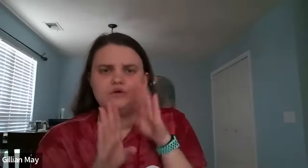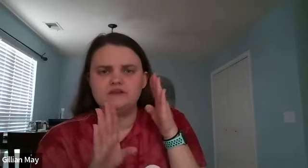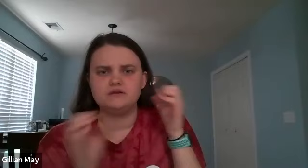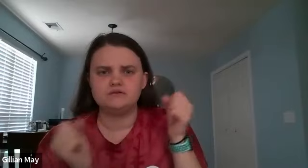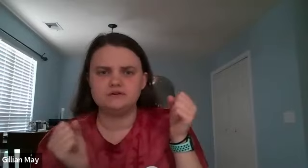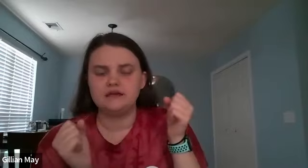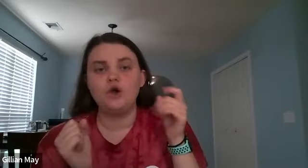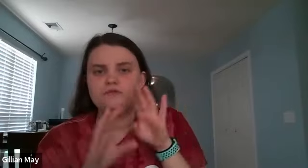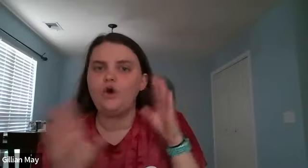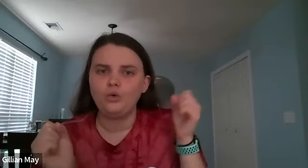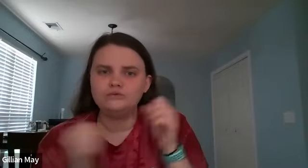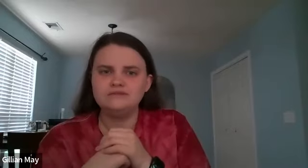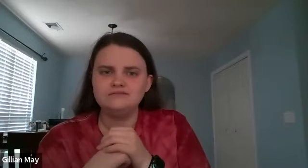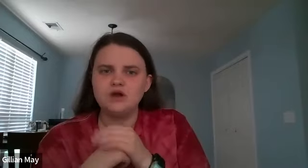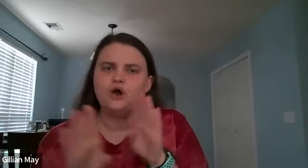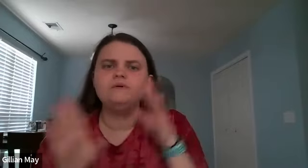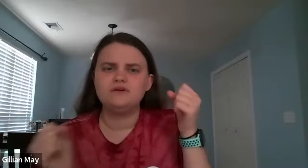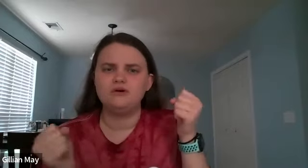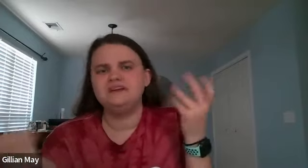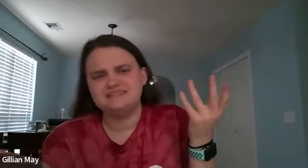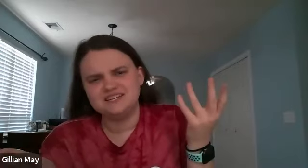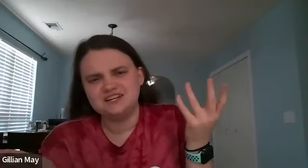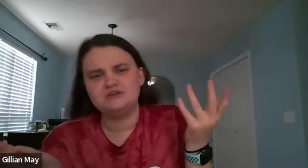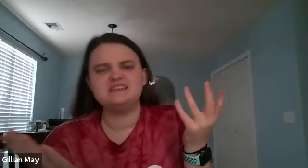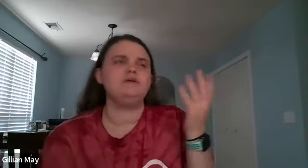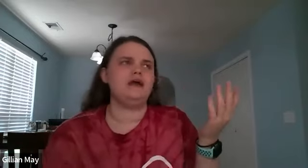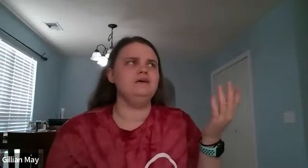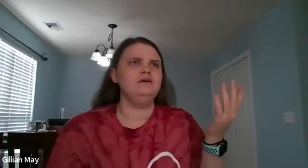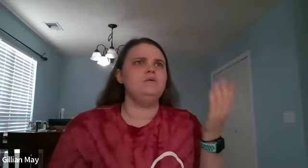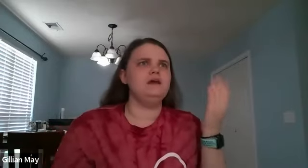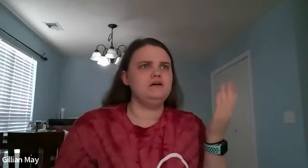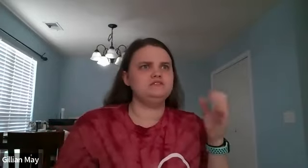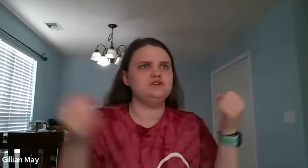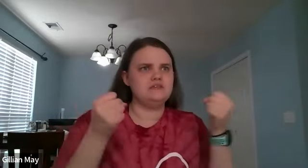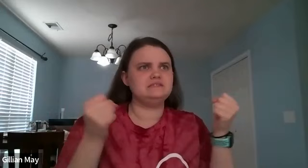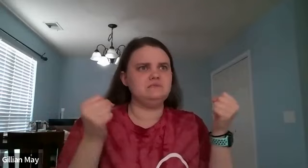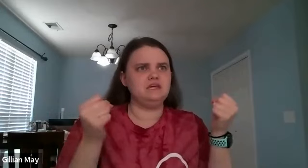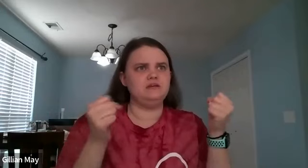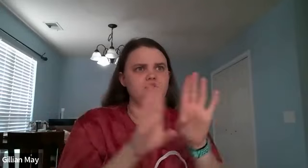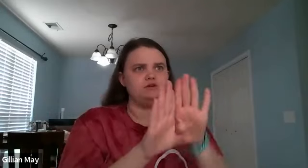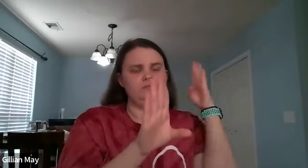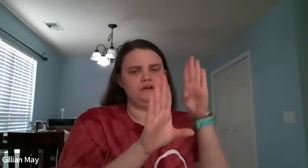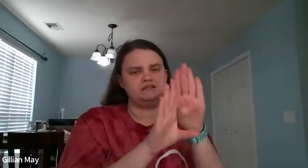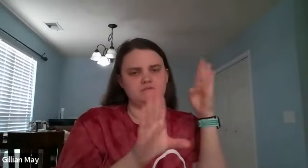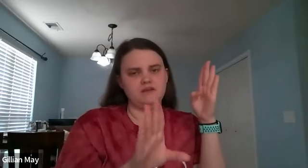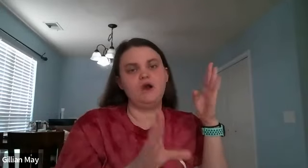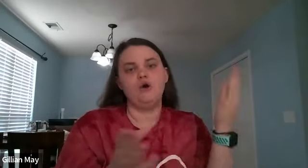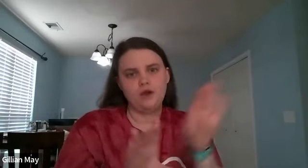open the, like open the cold, that does, you know, it's like, okay, what else could this mean when you're opening something? Oh, open